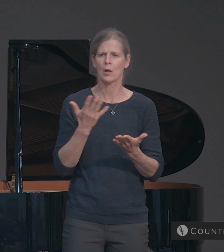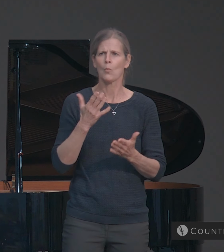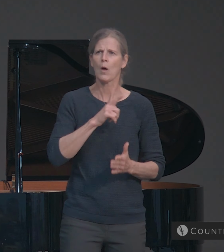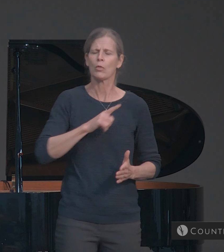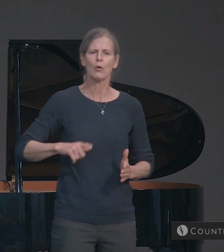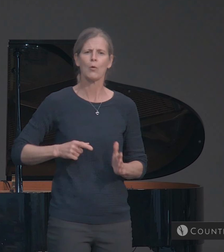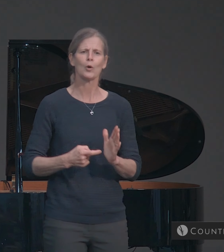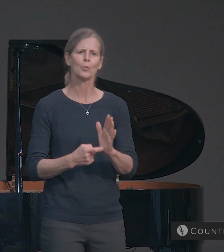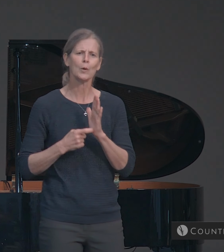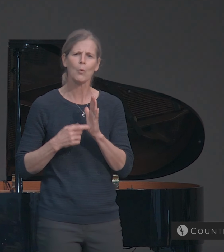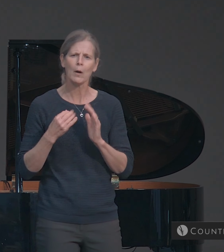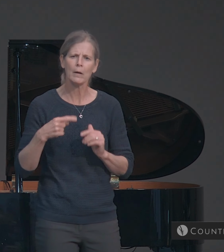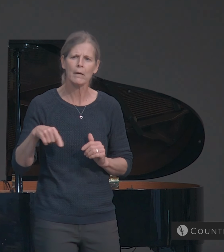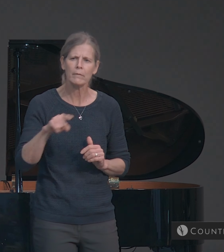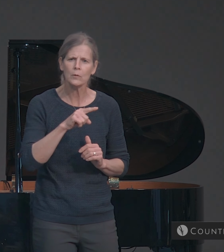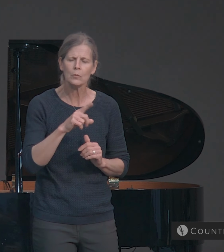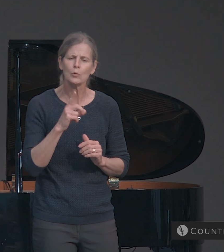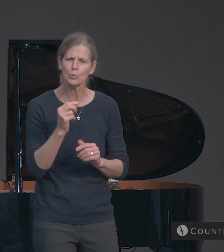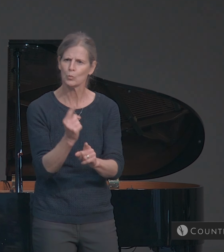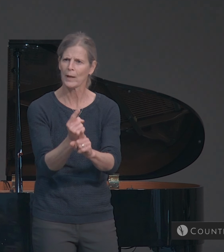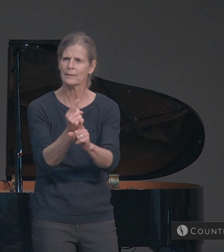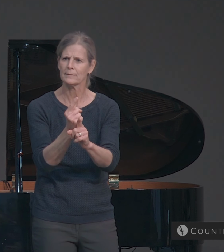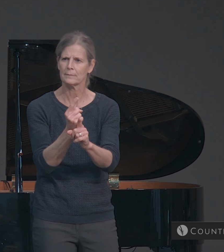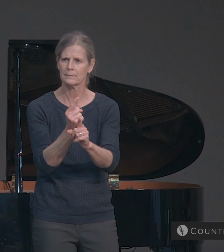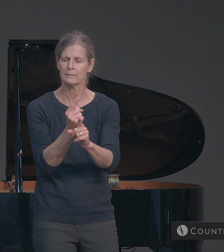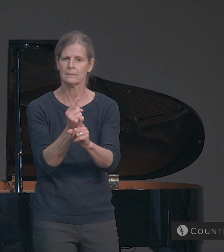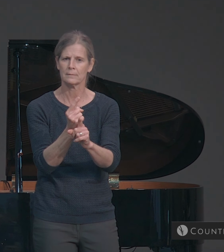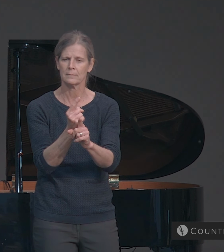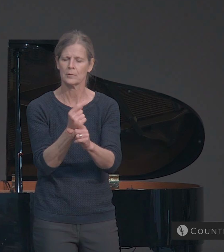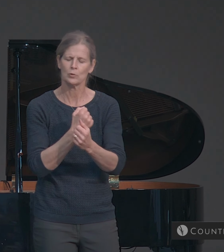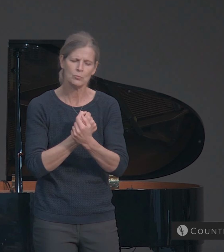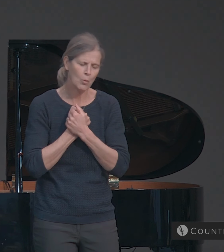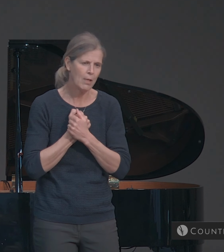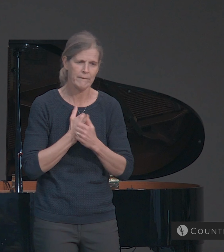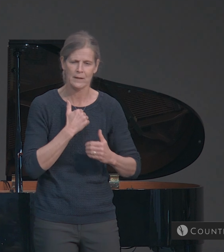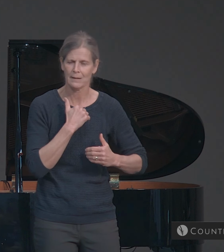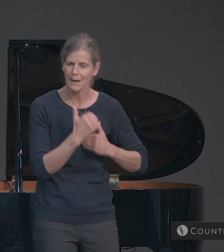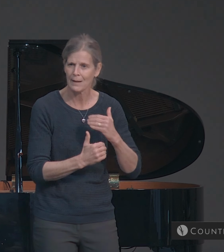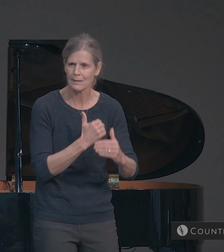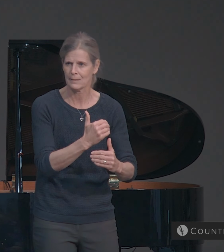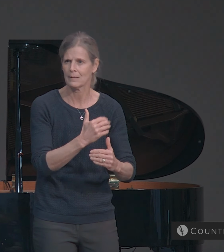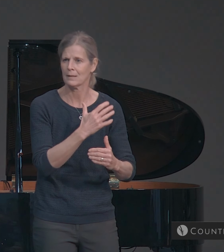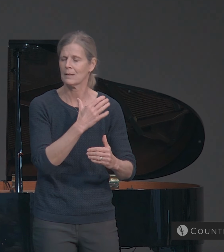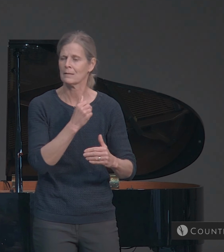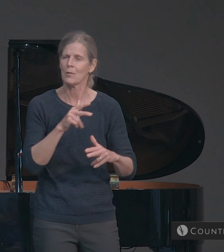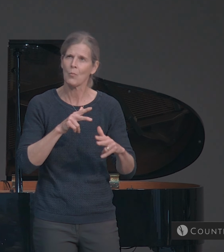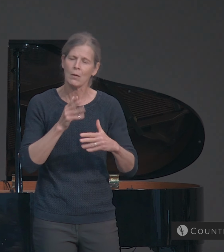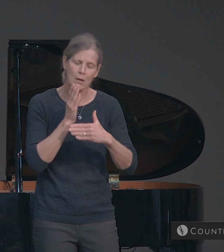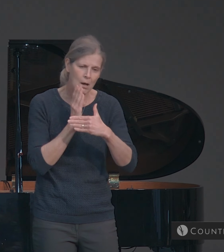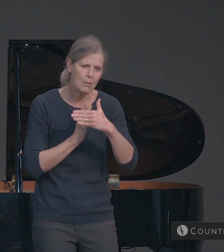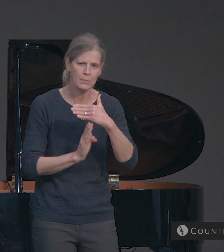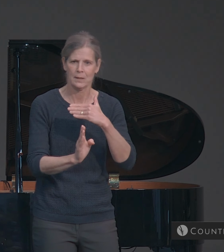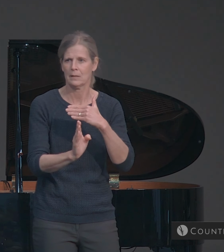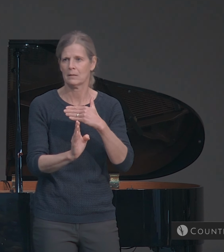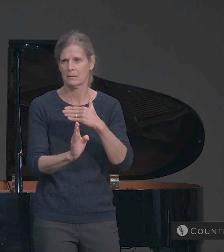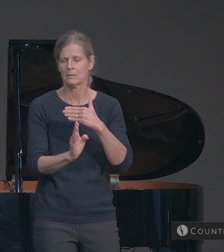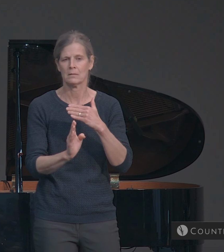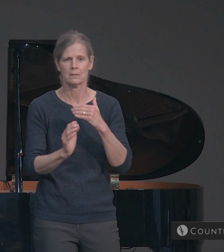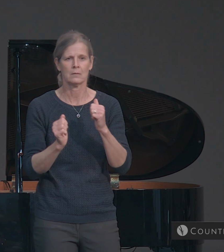Lord require of you but to do justice, to love kindness, and to walk